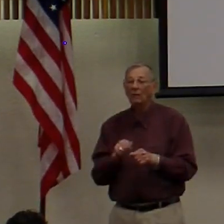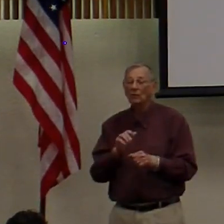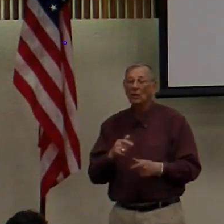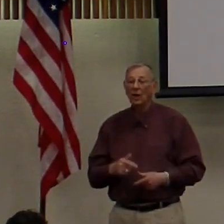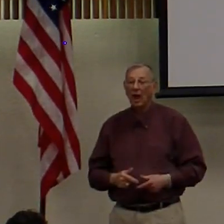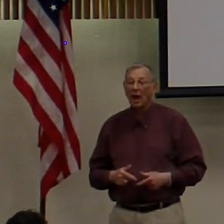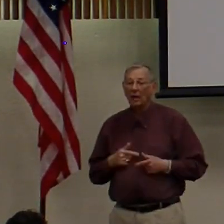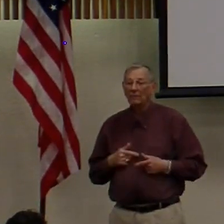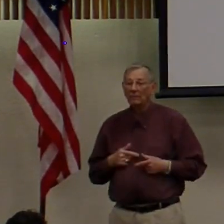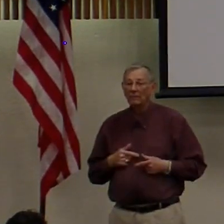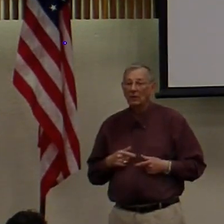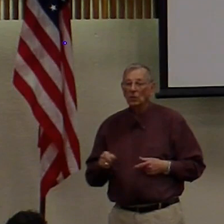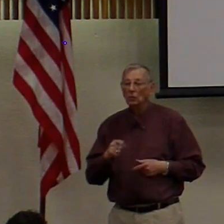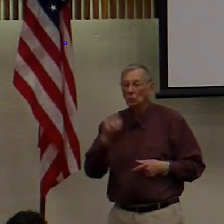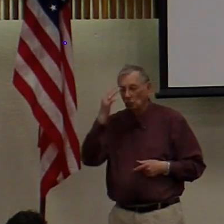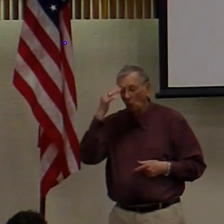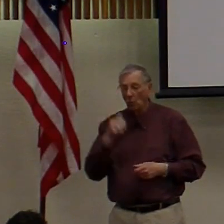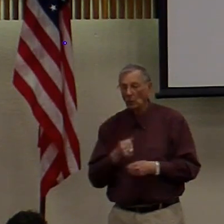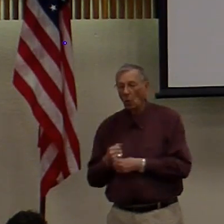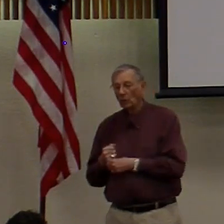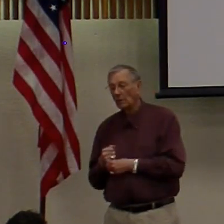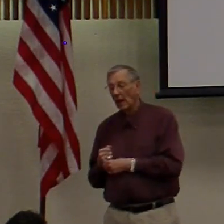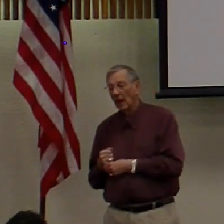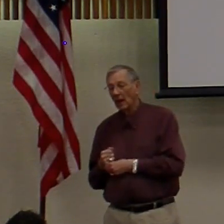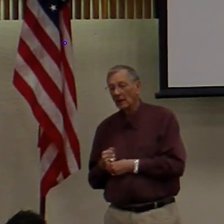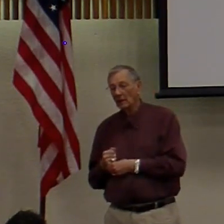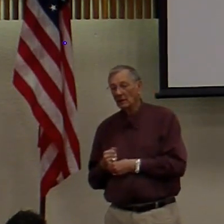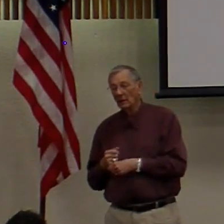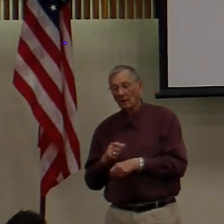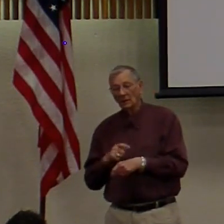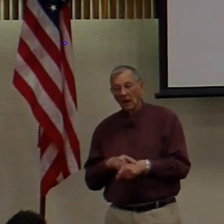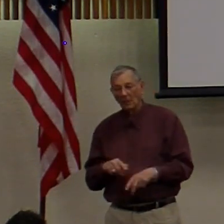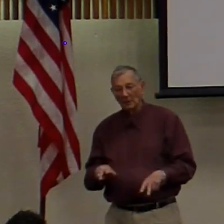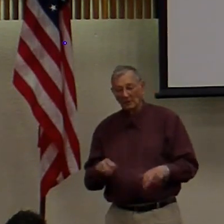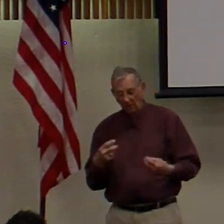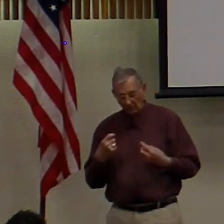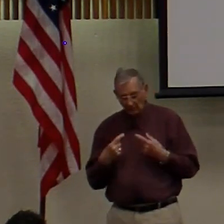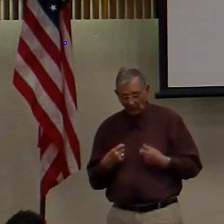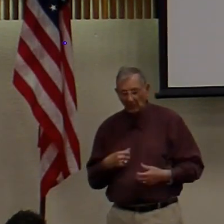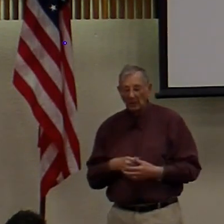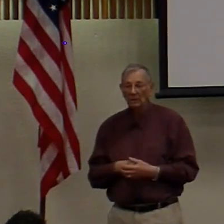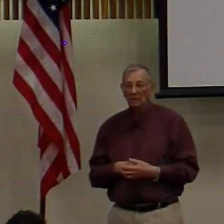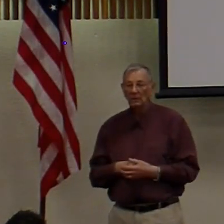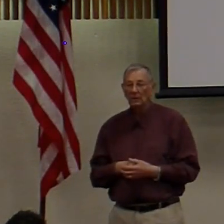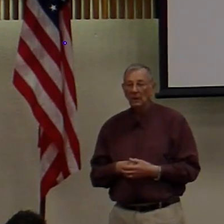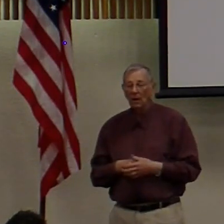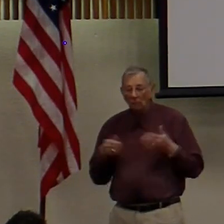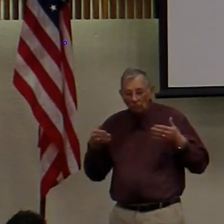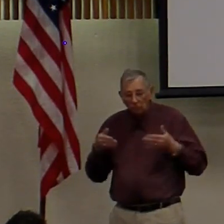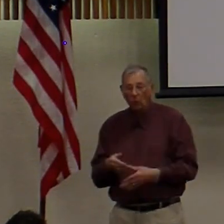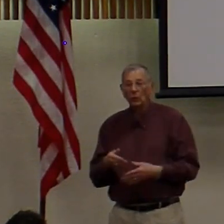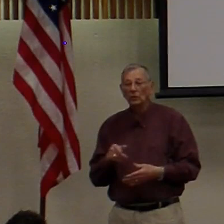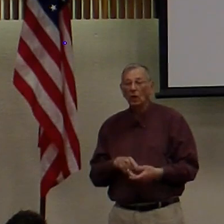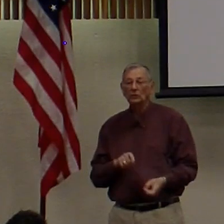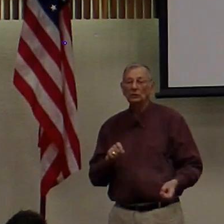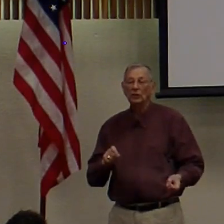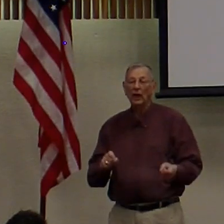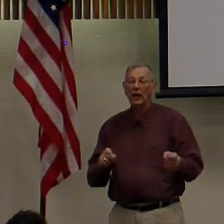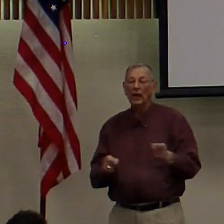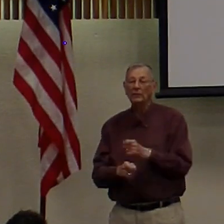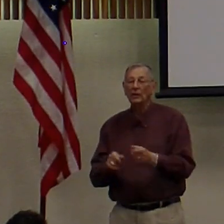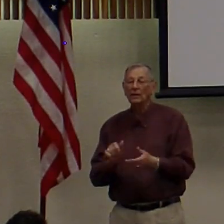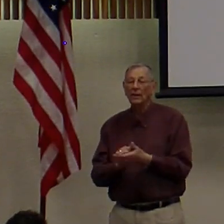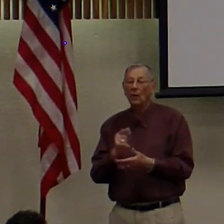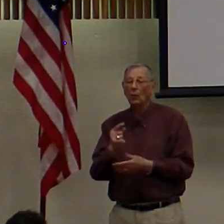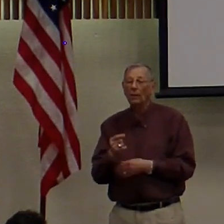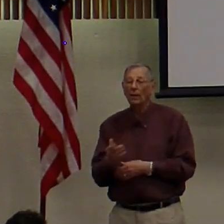your life where you know you're holding back. It's a time of self-examination. Then focus on changing that